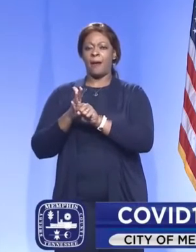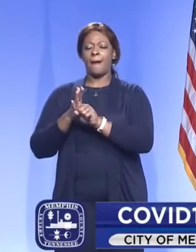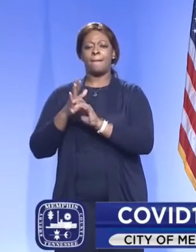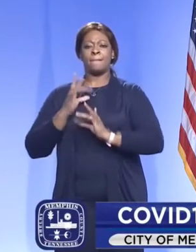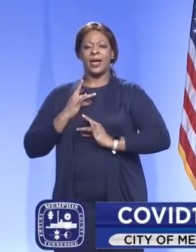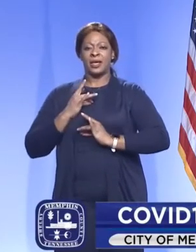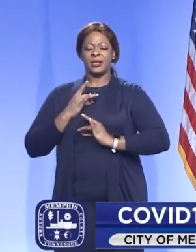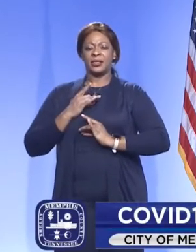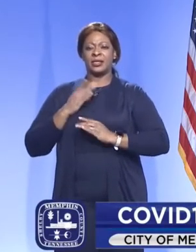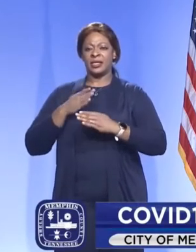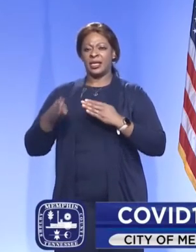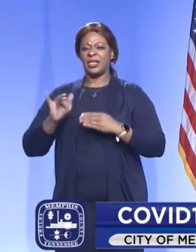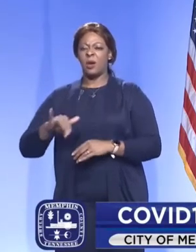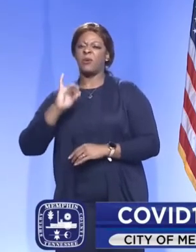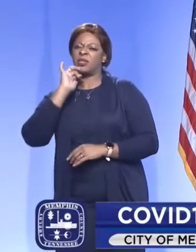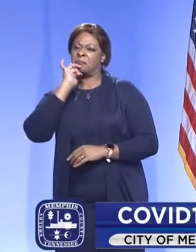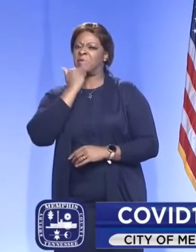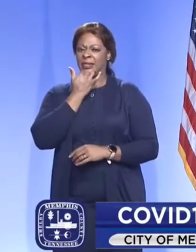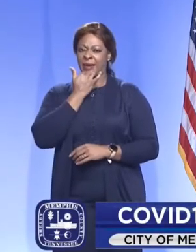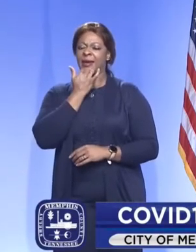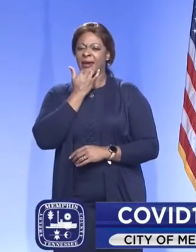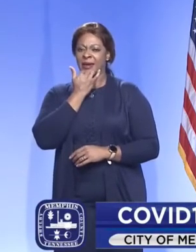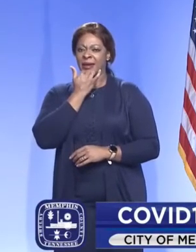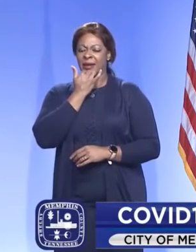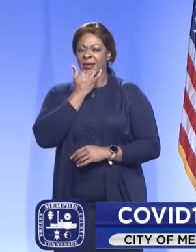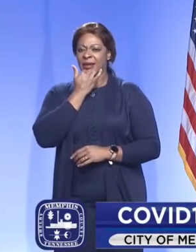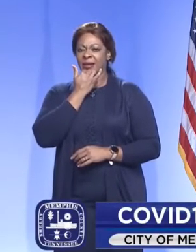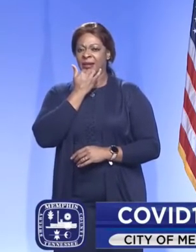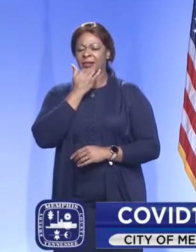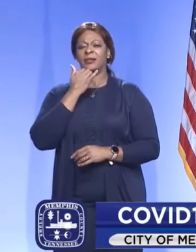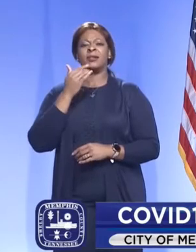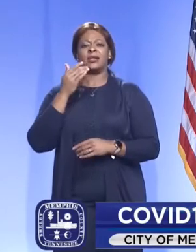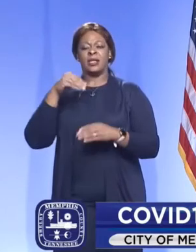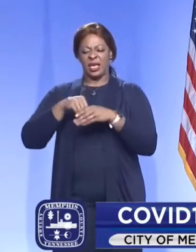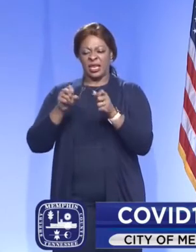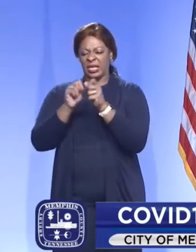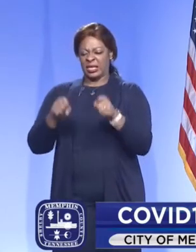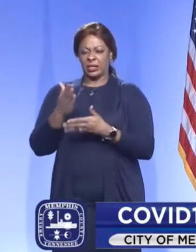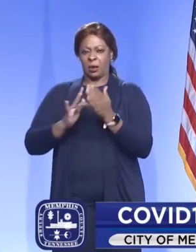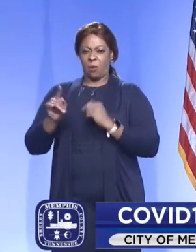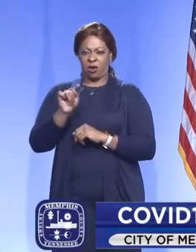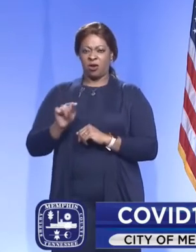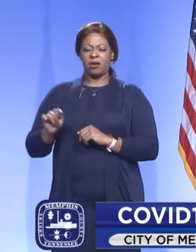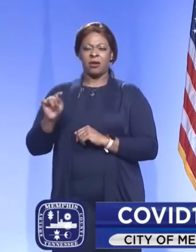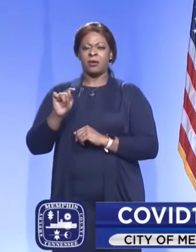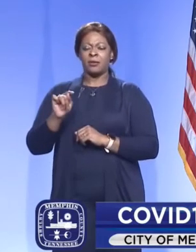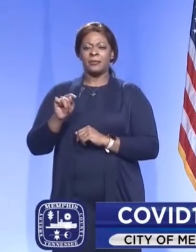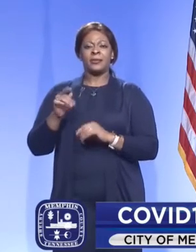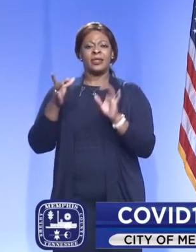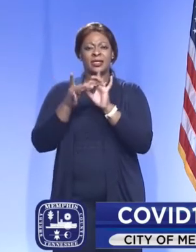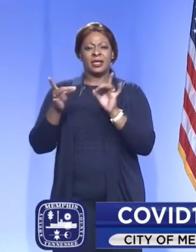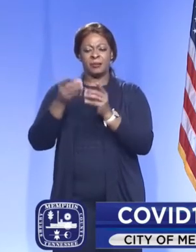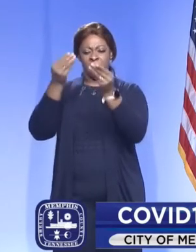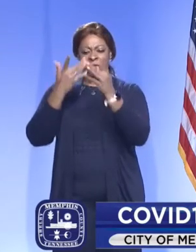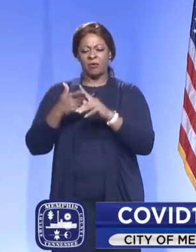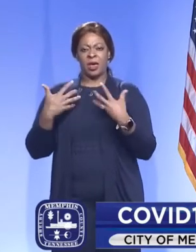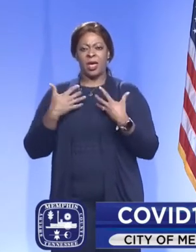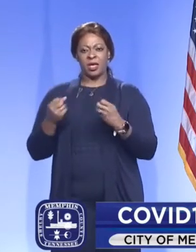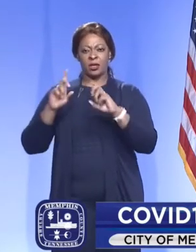David Swift. A week ago today, I did a story about a woman who passed away in